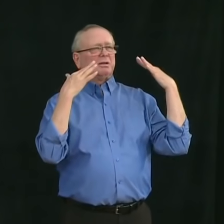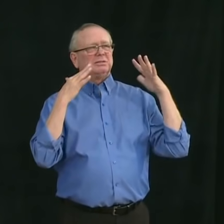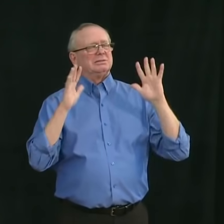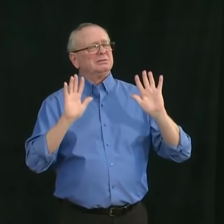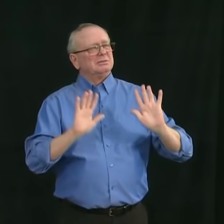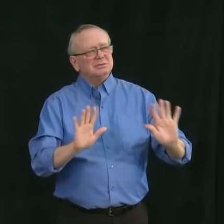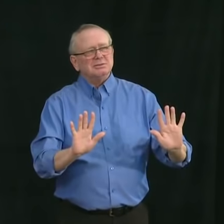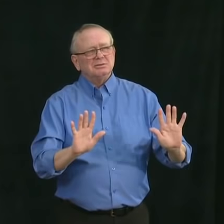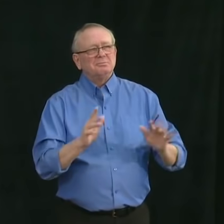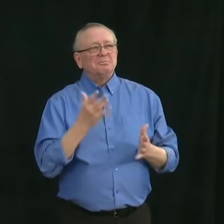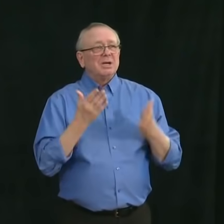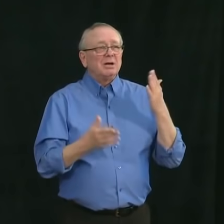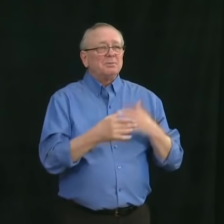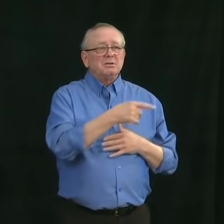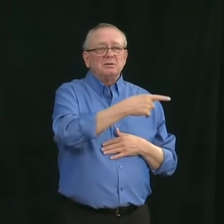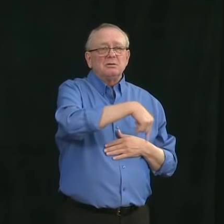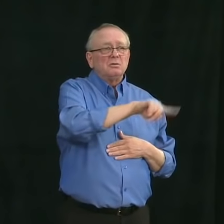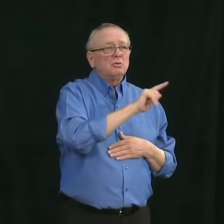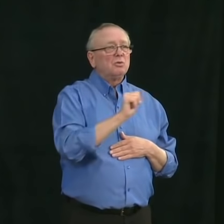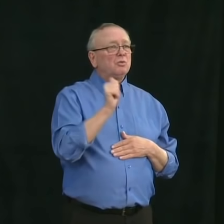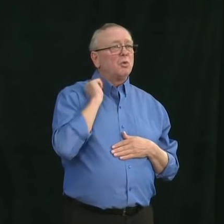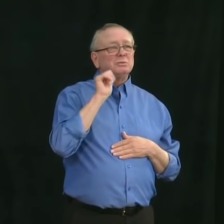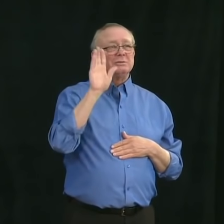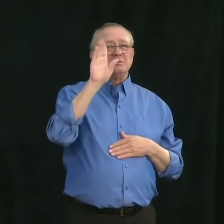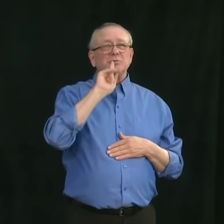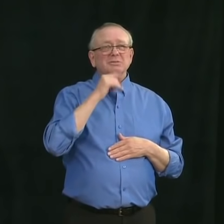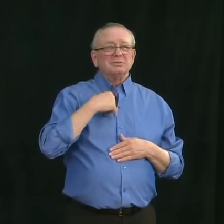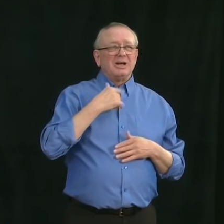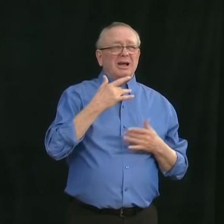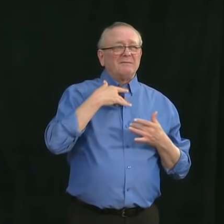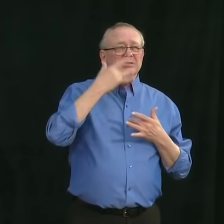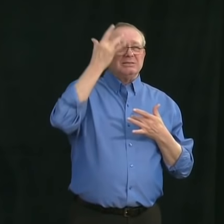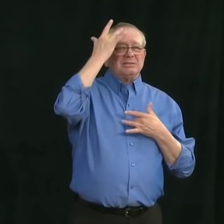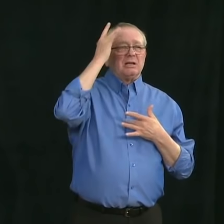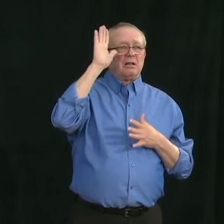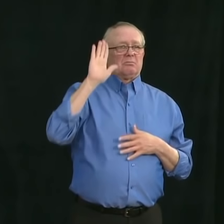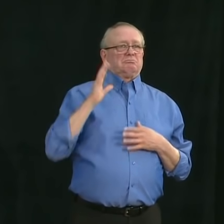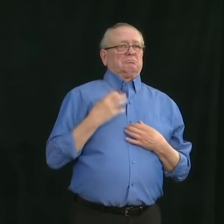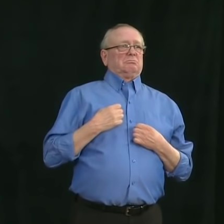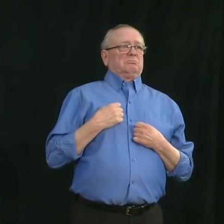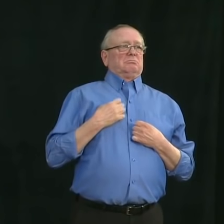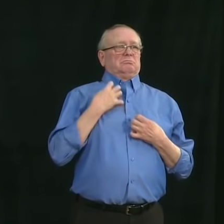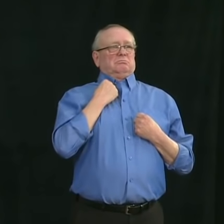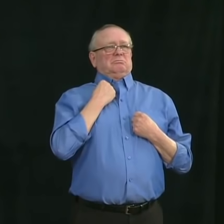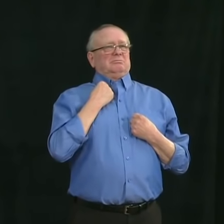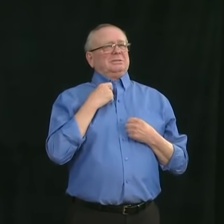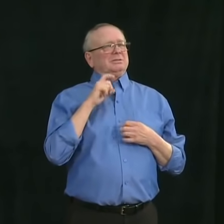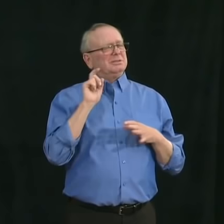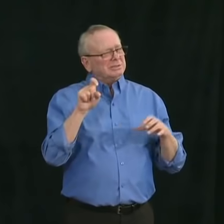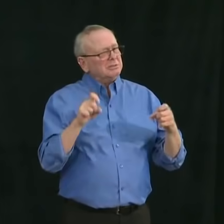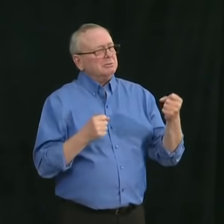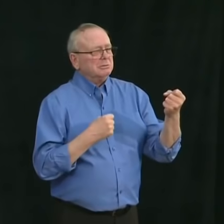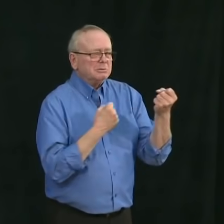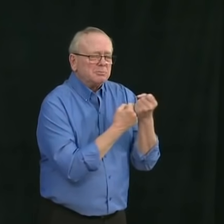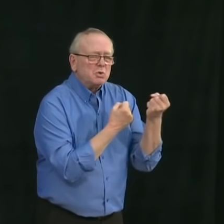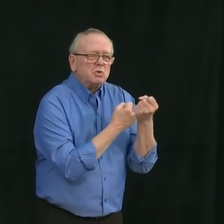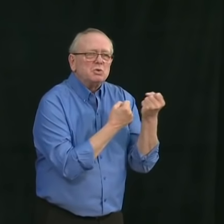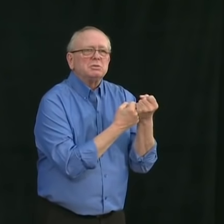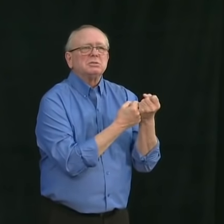and then we lose the chance to control the spread. So what we need to do is support people. Operator, could you put through the next question,